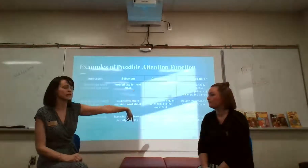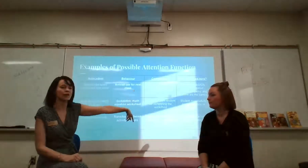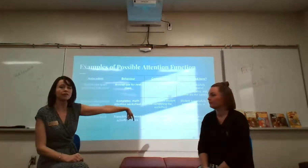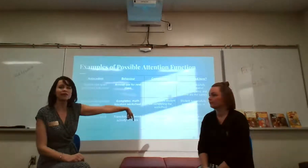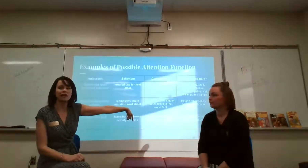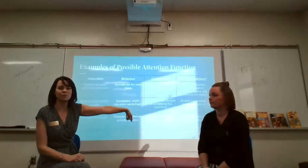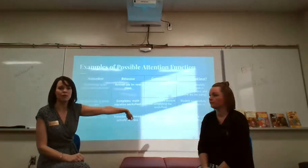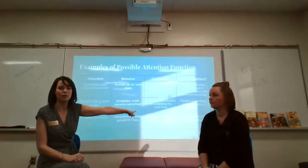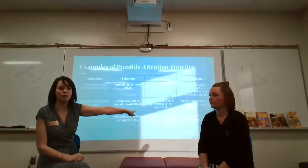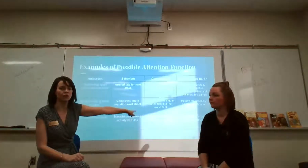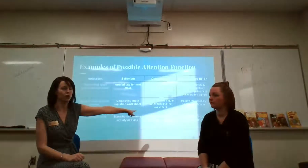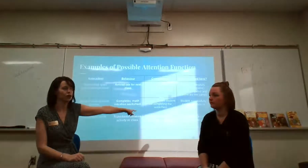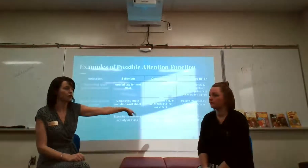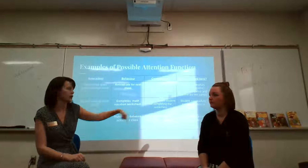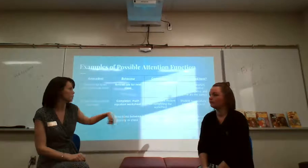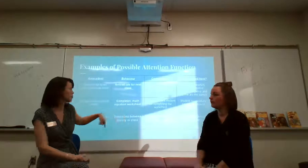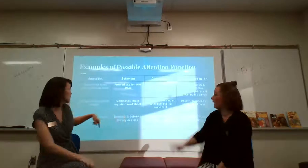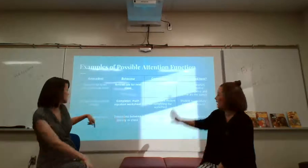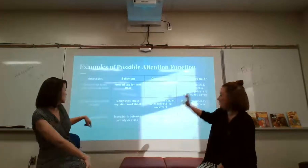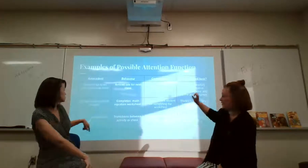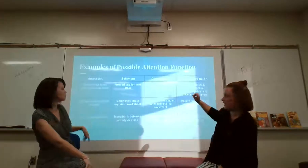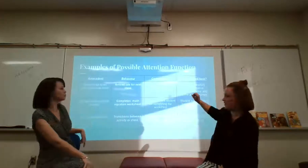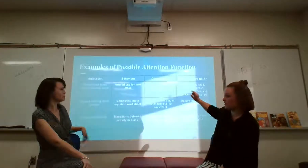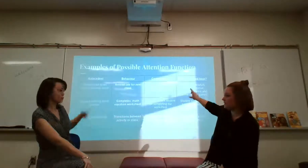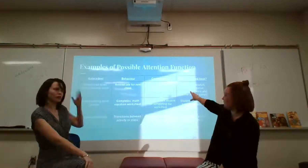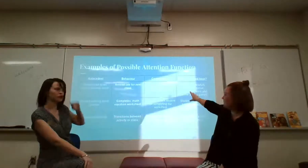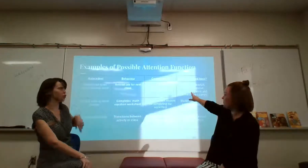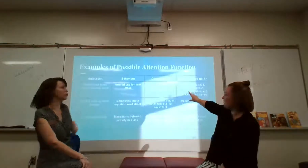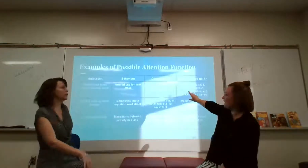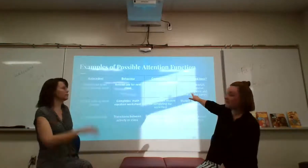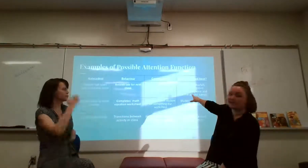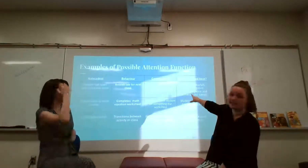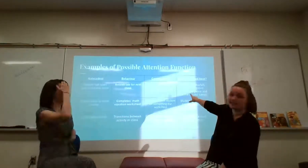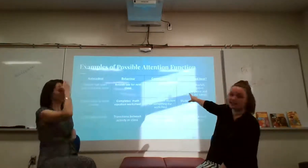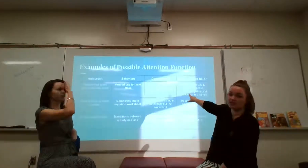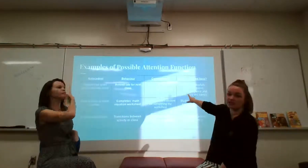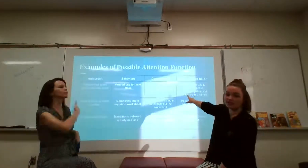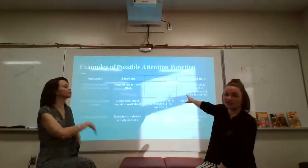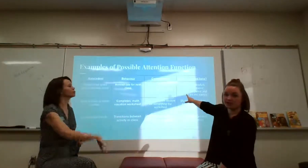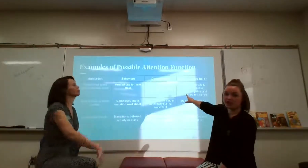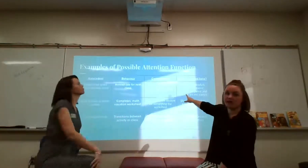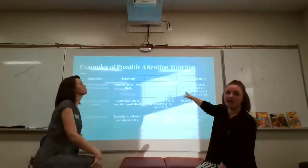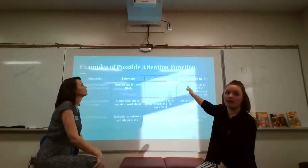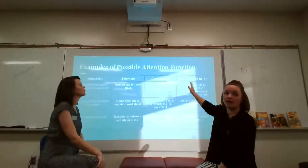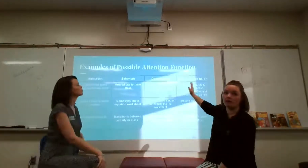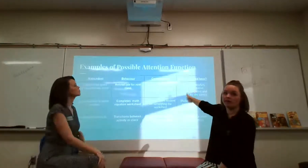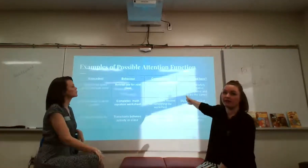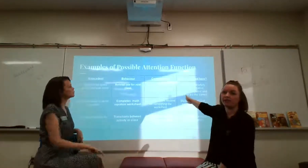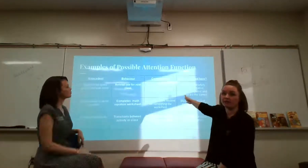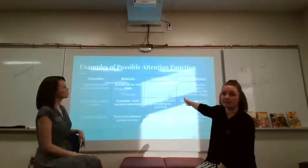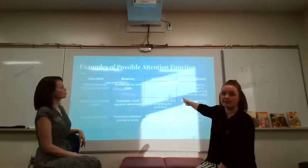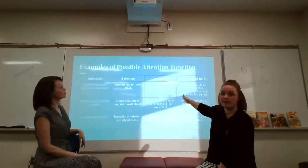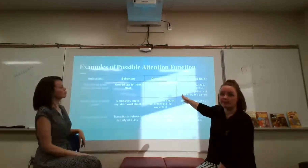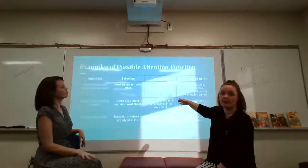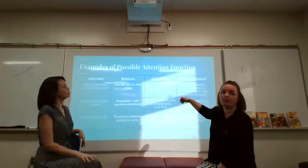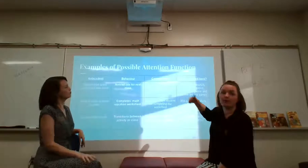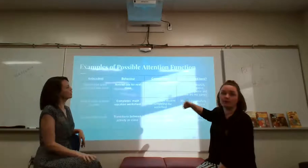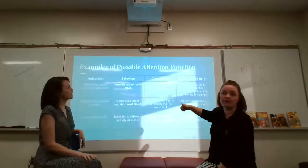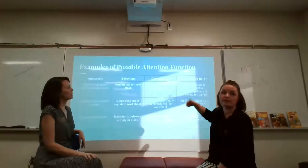get the same outcome for your student. Sorry, can I just point something else? Totally. It's interesting to note here too that reinforcement is something that will increase or